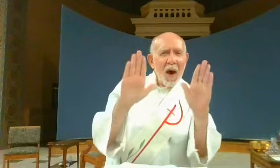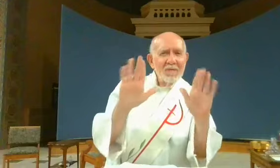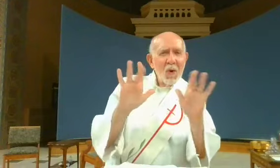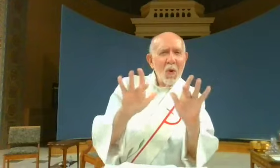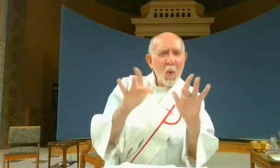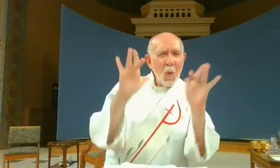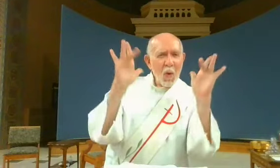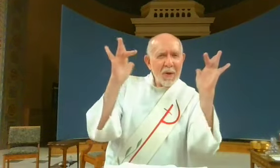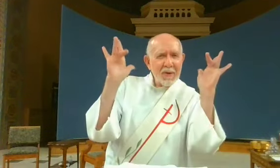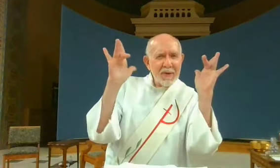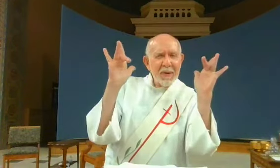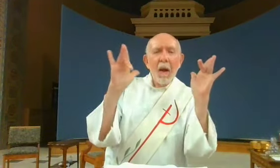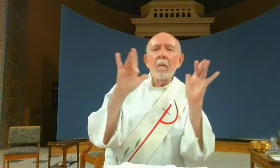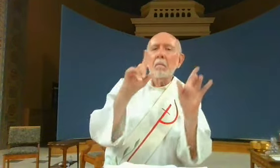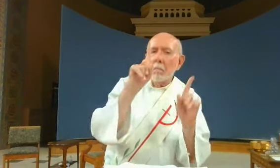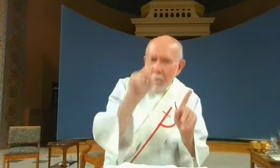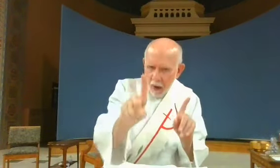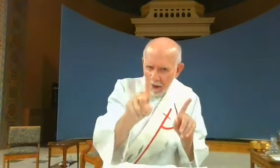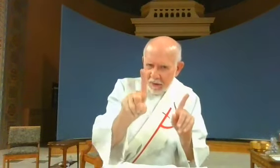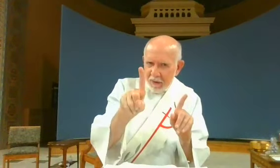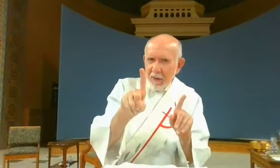time and share in his glory,